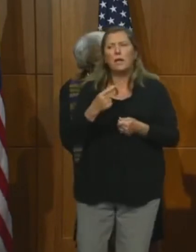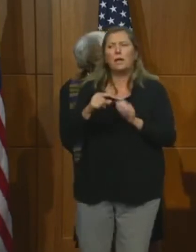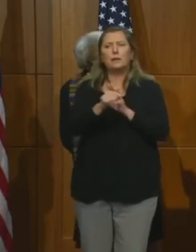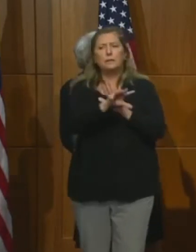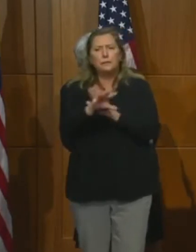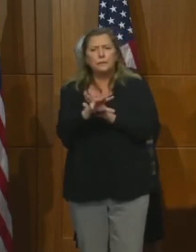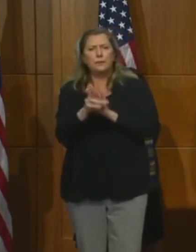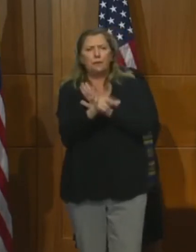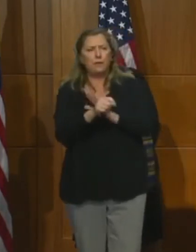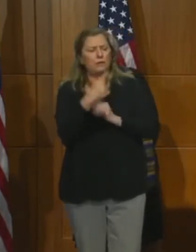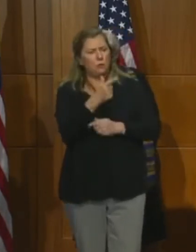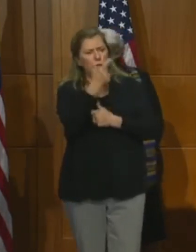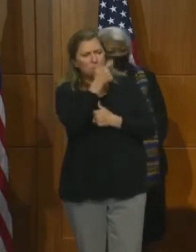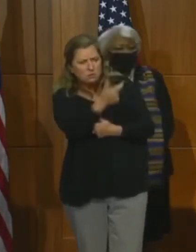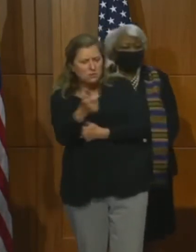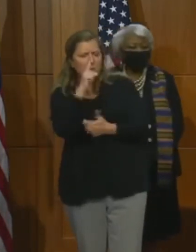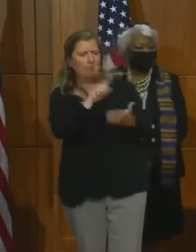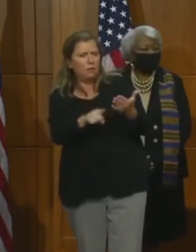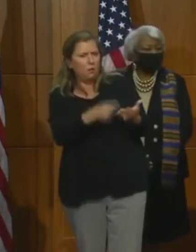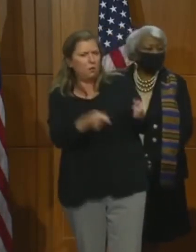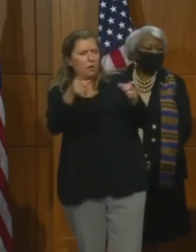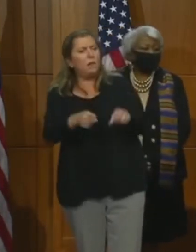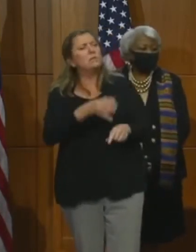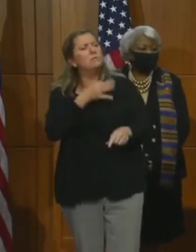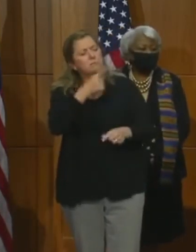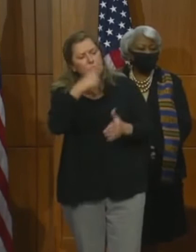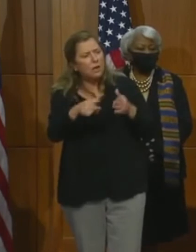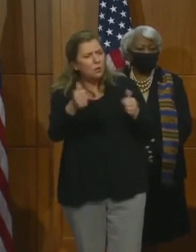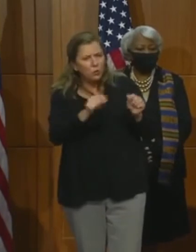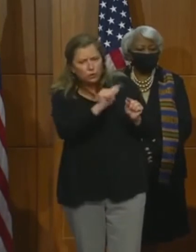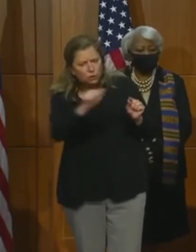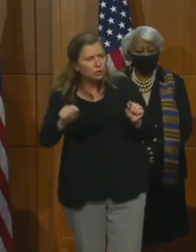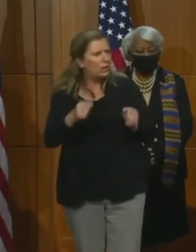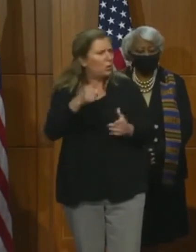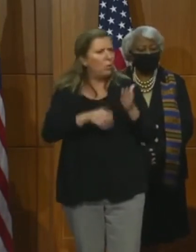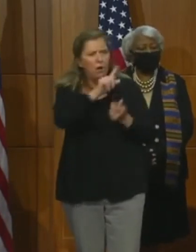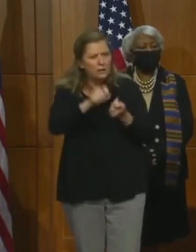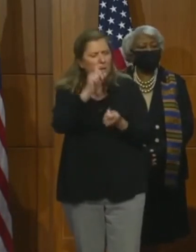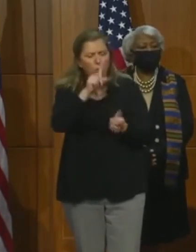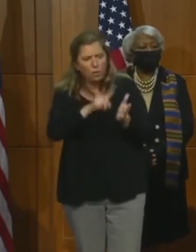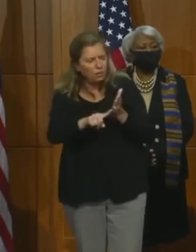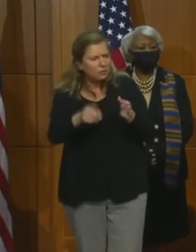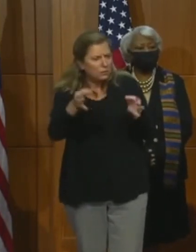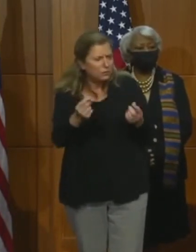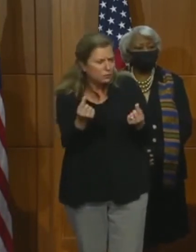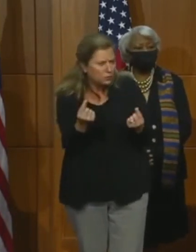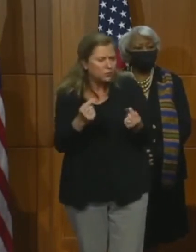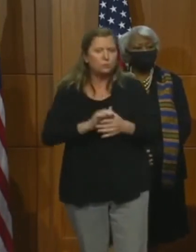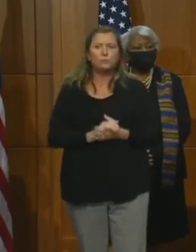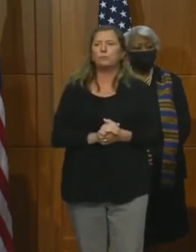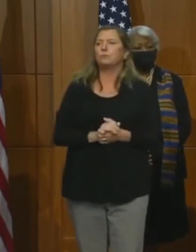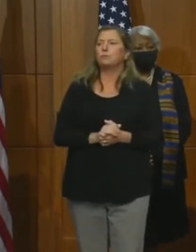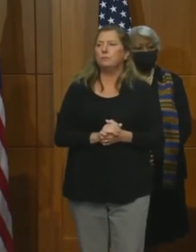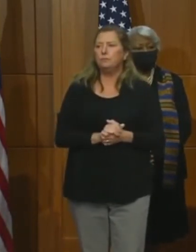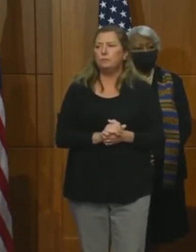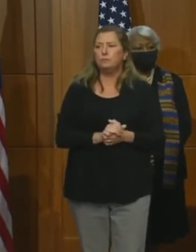on what videos you're referring to and what exactly your administration will be investigating and potentially doing as a result? Well, what I was referring to, obviously